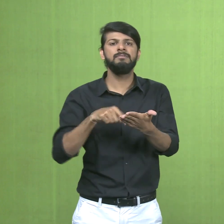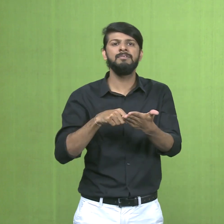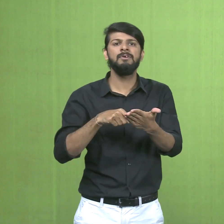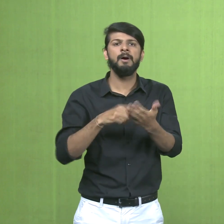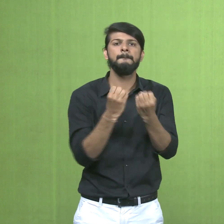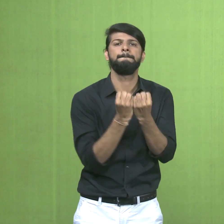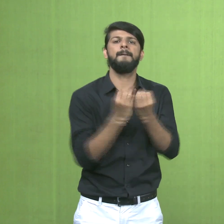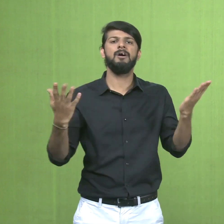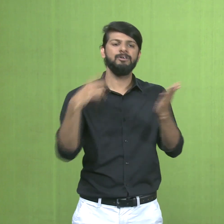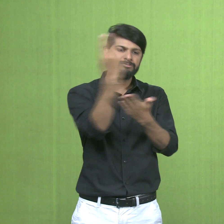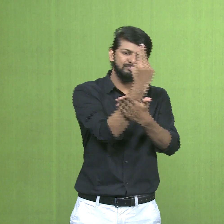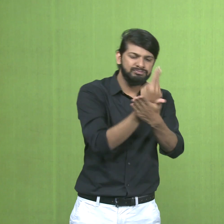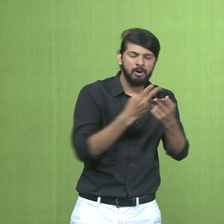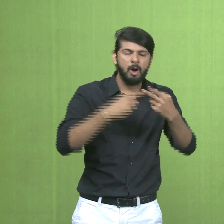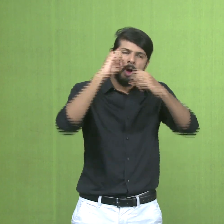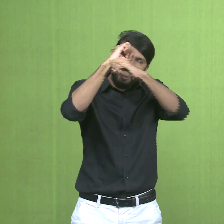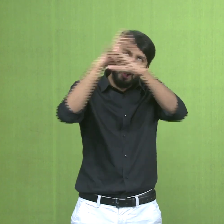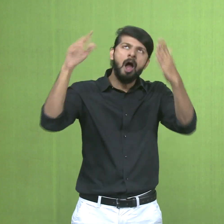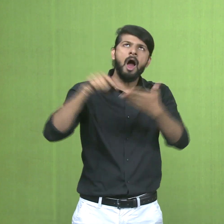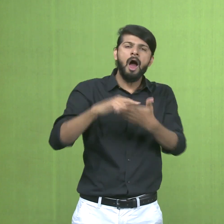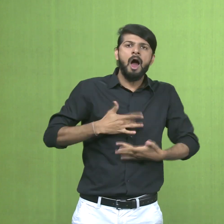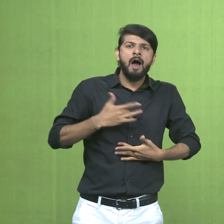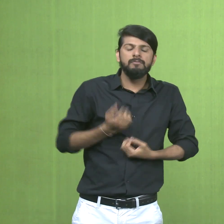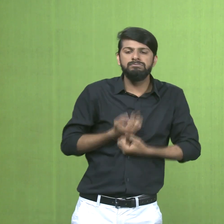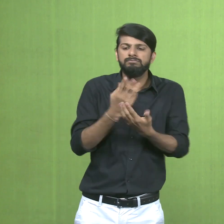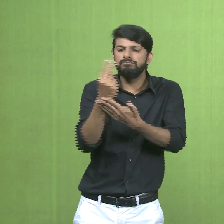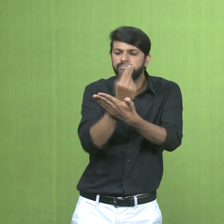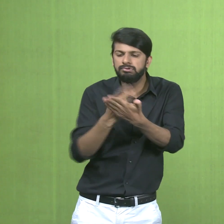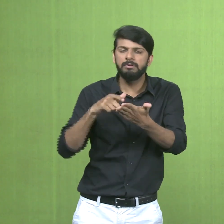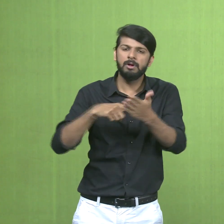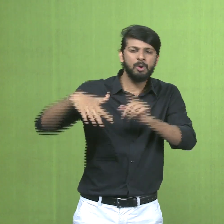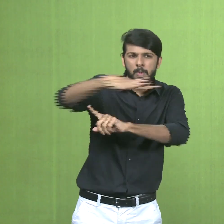and West Bengal, were depicted through this Kalighat style of paintings.